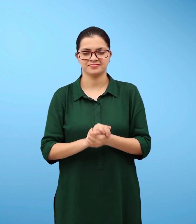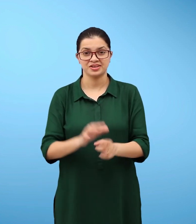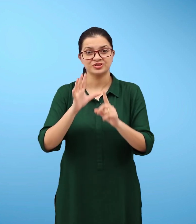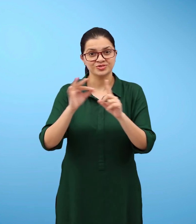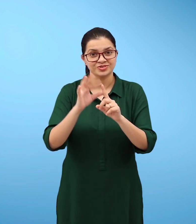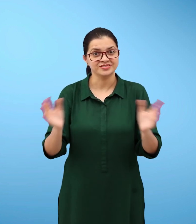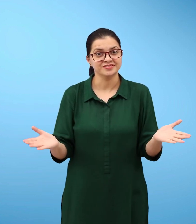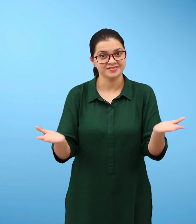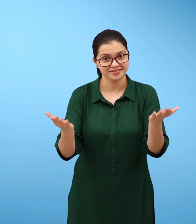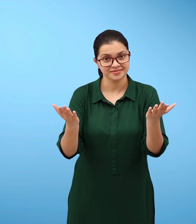Let's do.